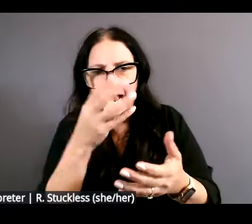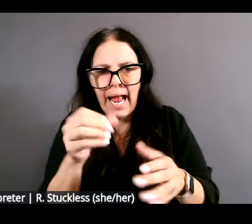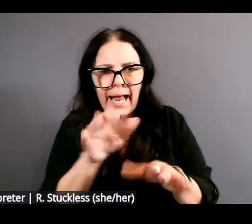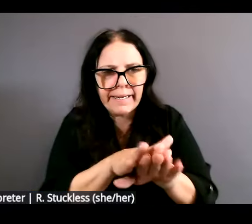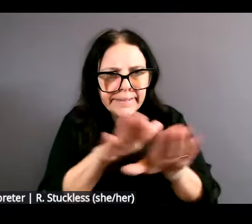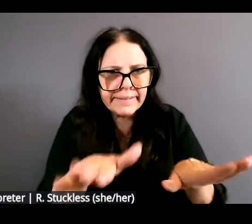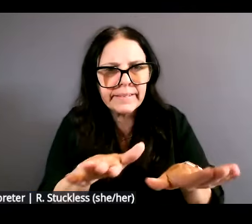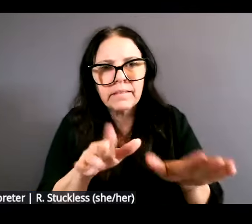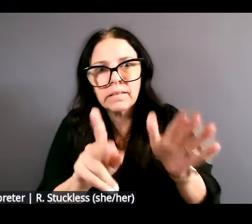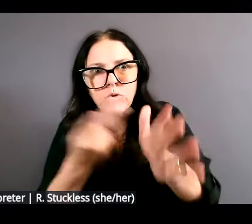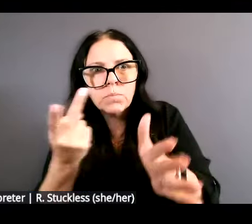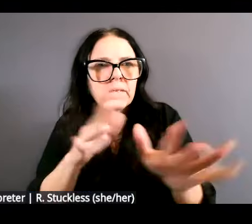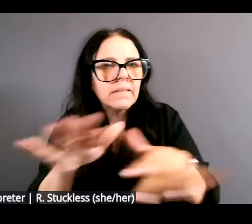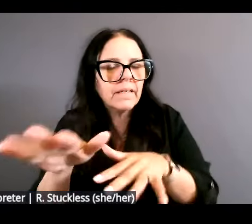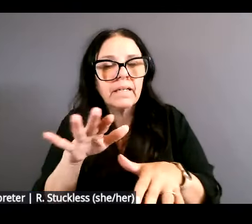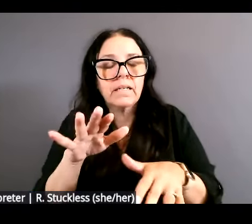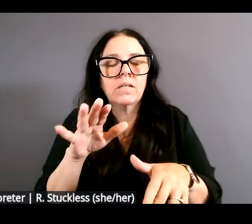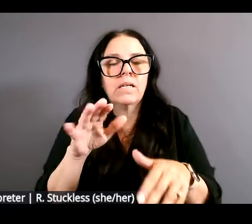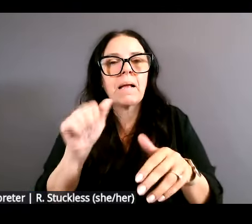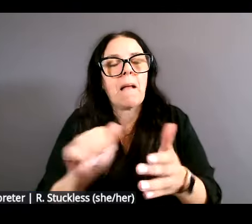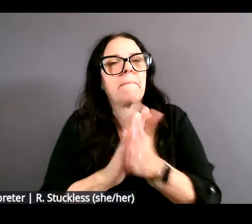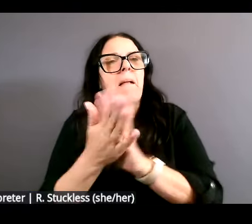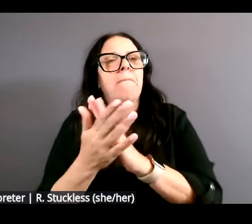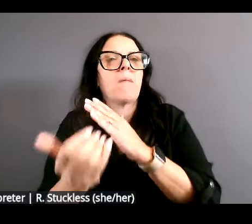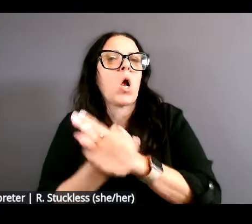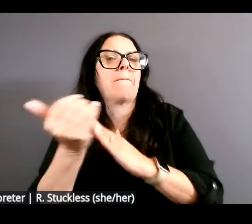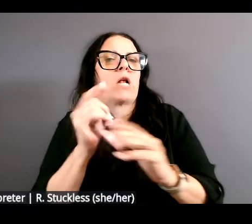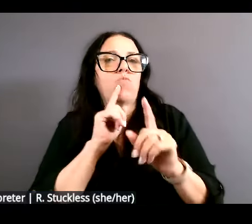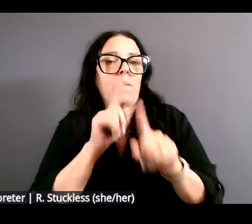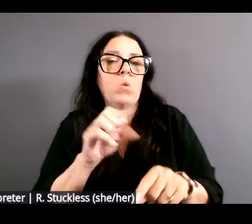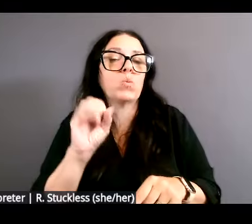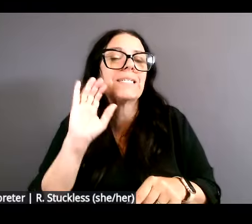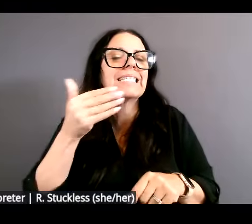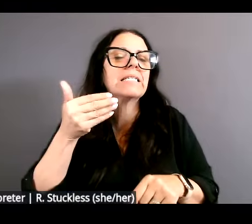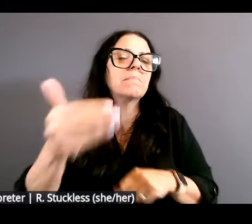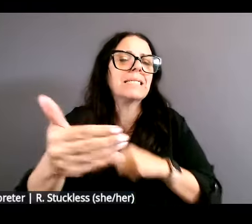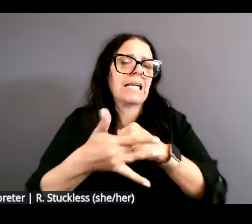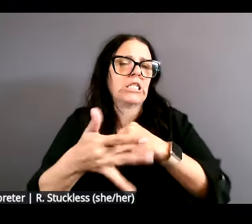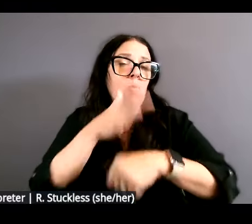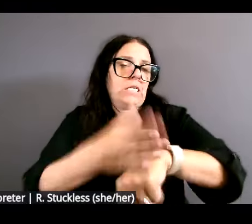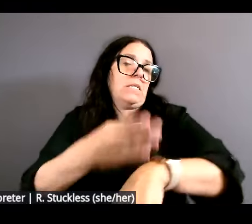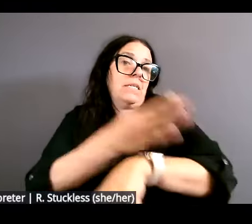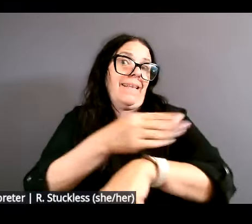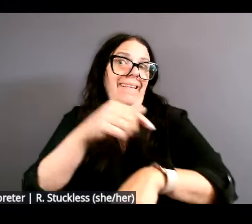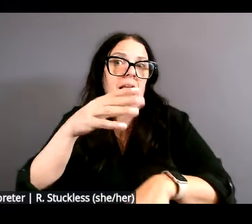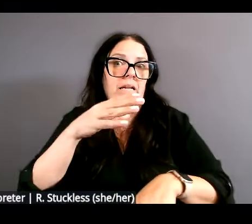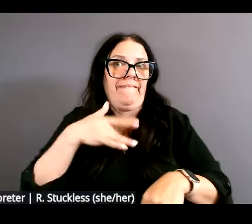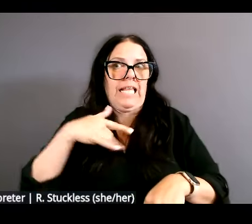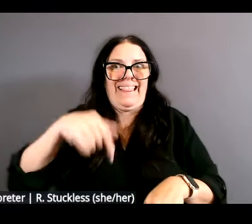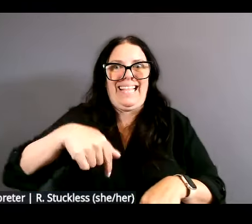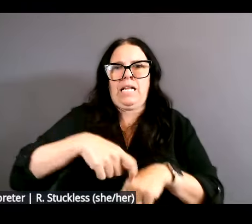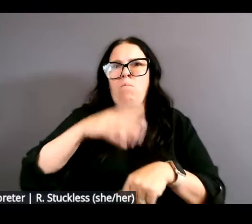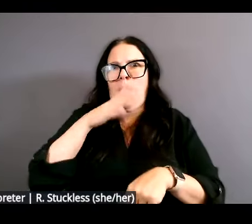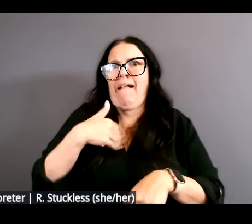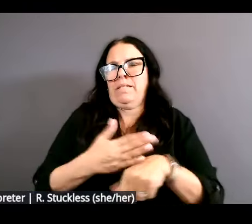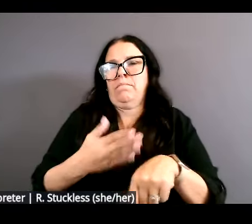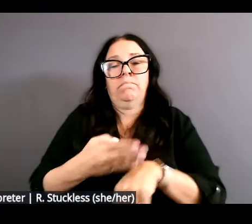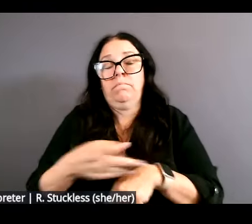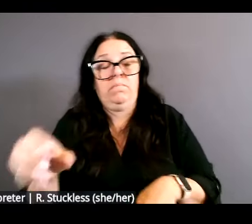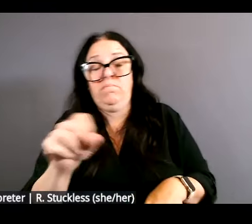was available by report. So it seems like you're going to have a lot more changes this time. Wouldn't surprise me. We might be having a completely